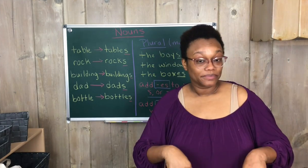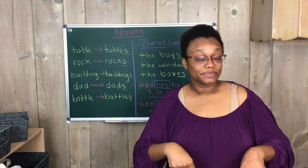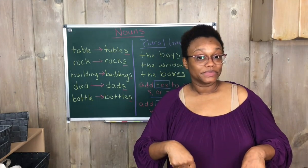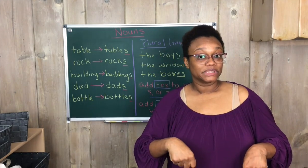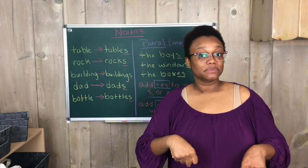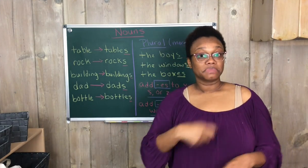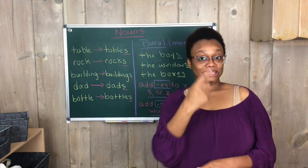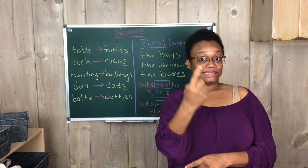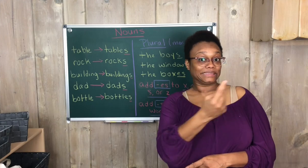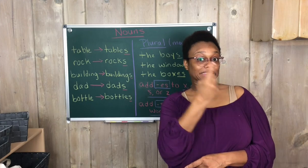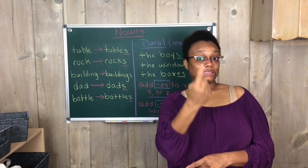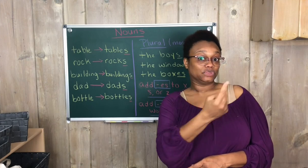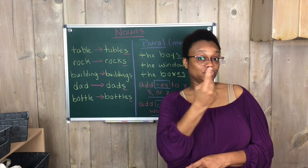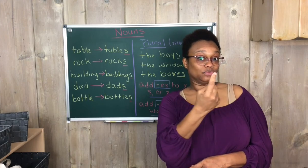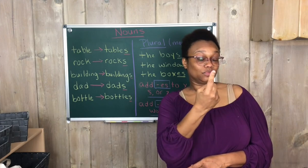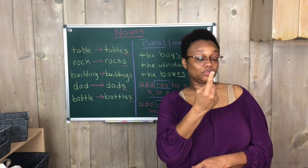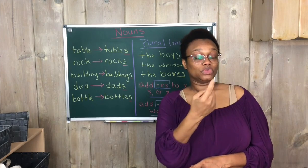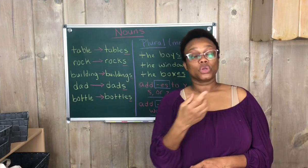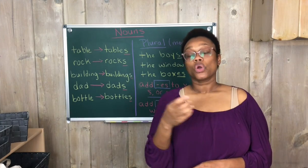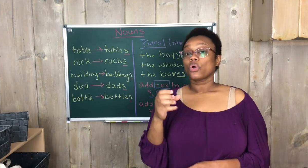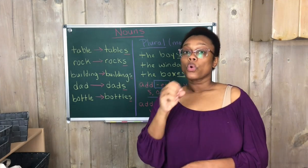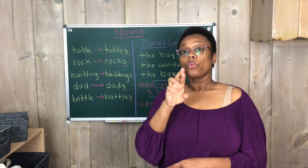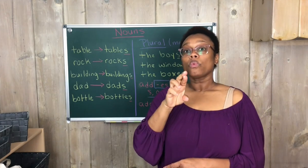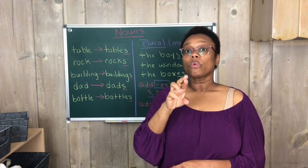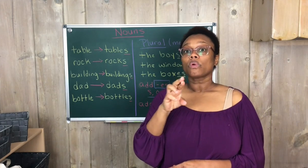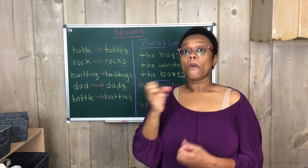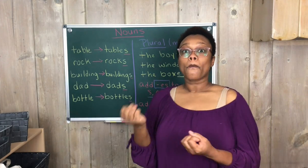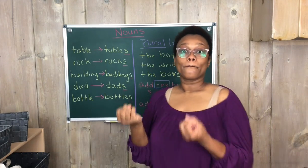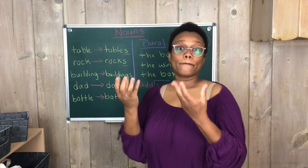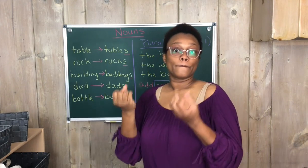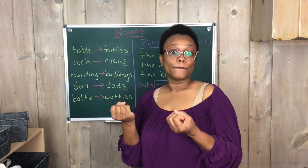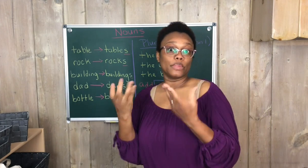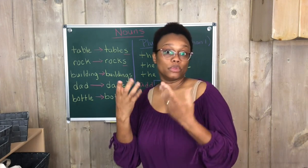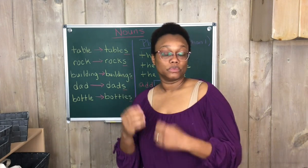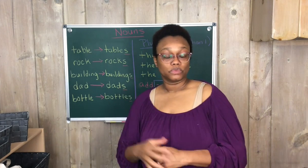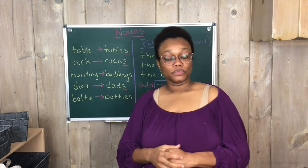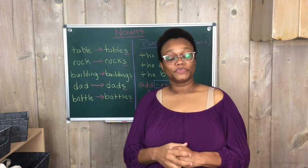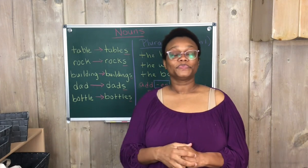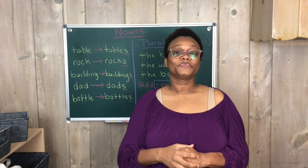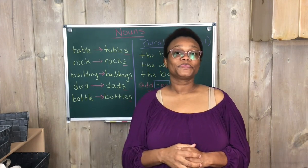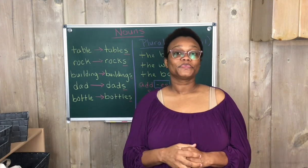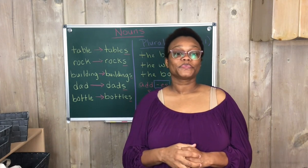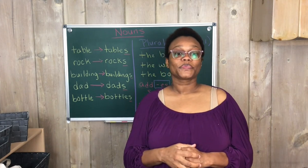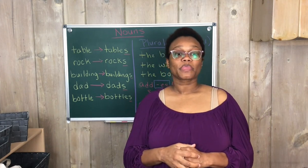Nouns can be singular or plural.